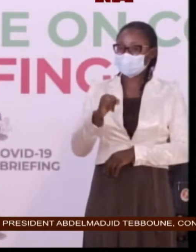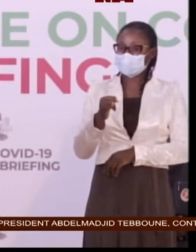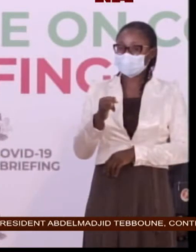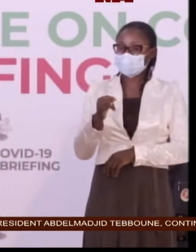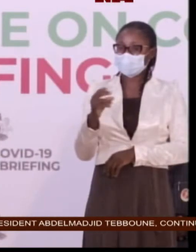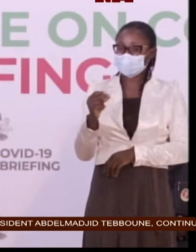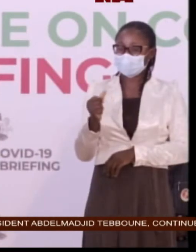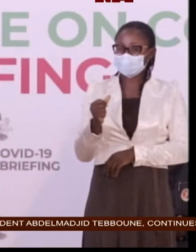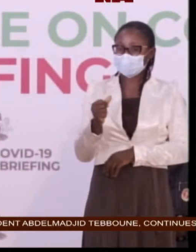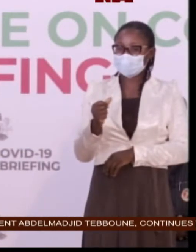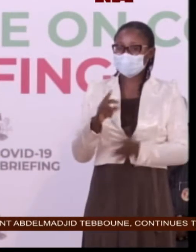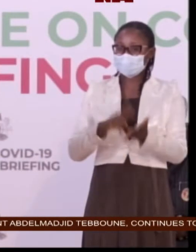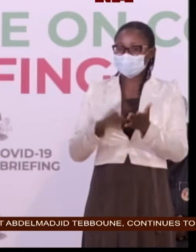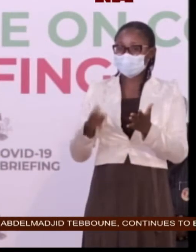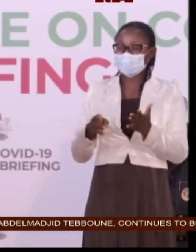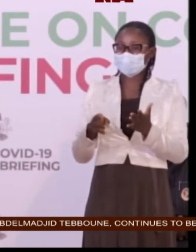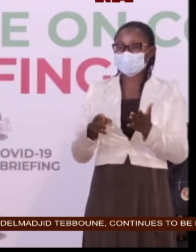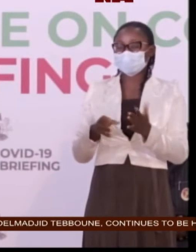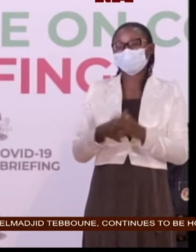Just a quick update